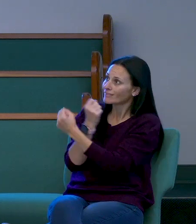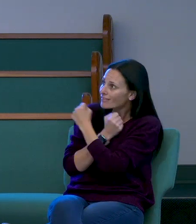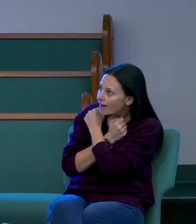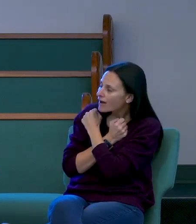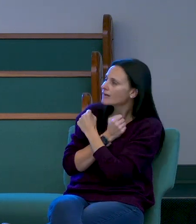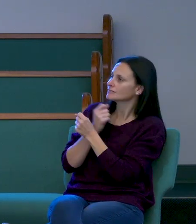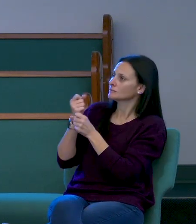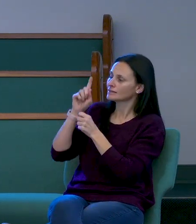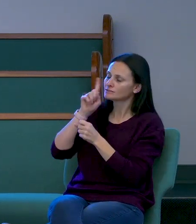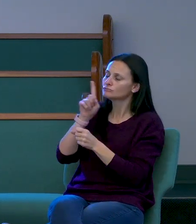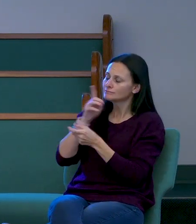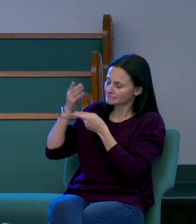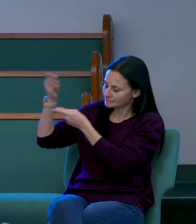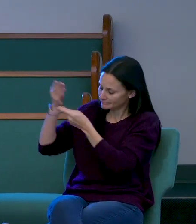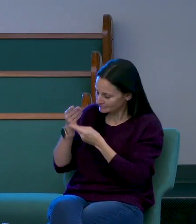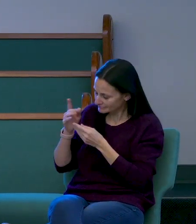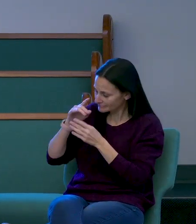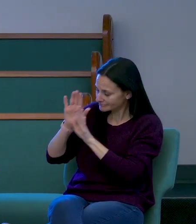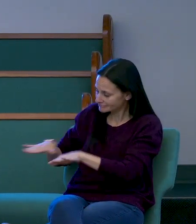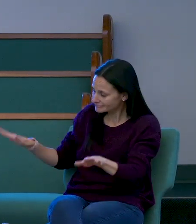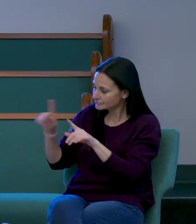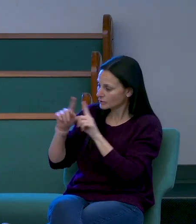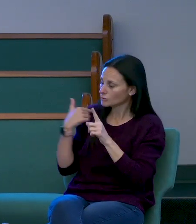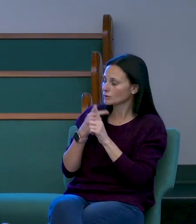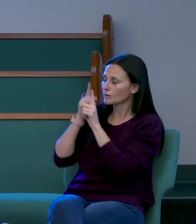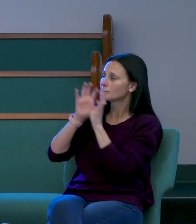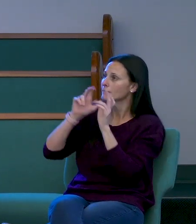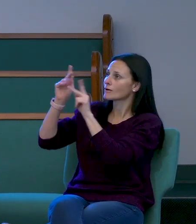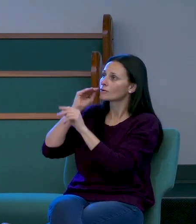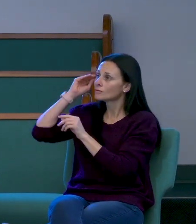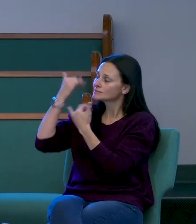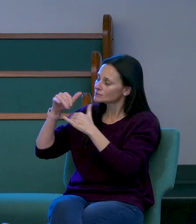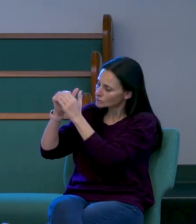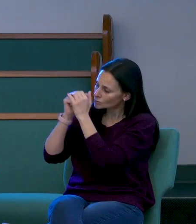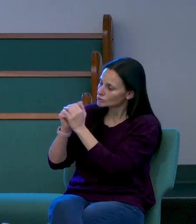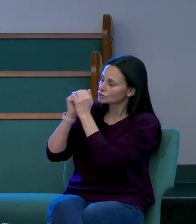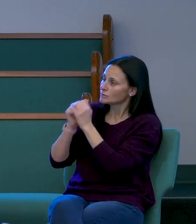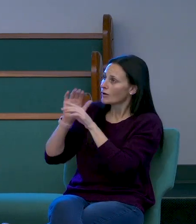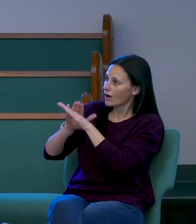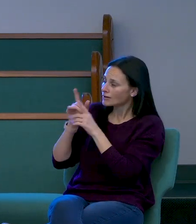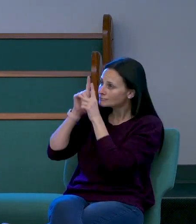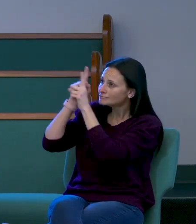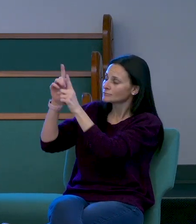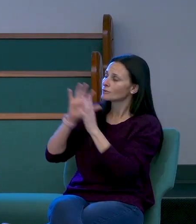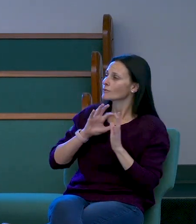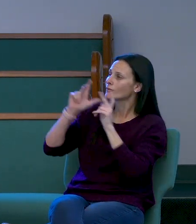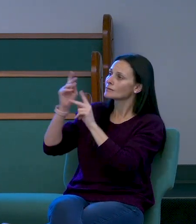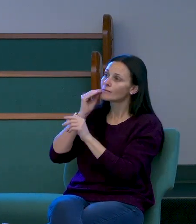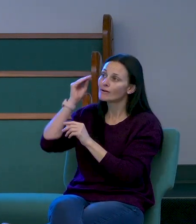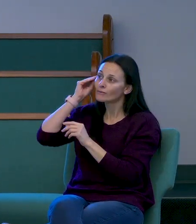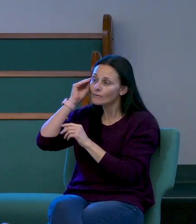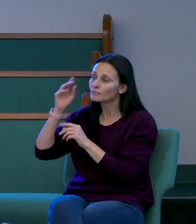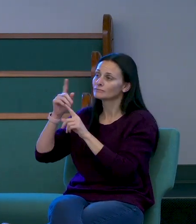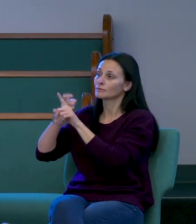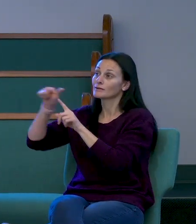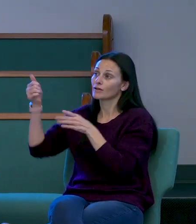has made us kin, and we're headed back home by another road. Still worshiping, we're on the way, and we're headed back home by another